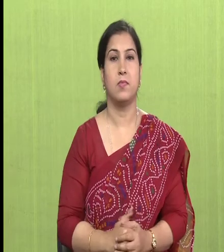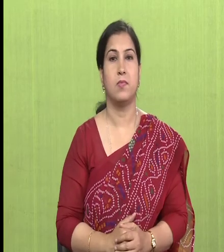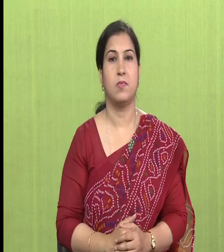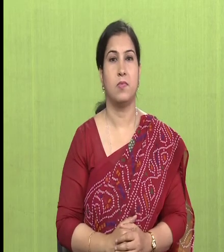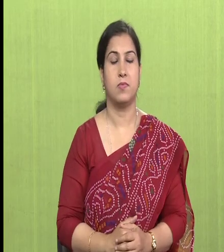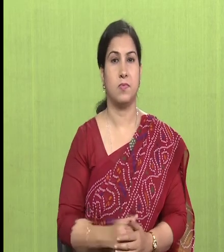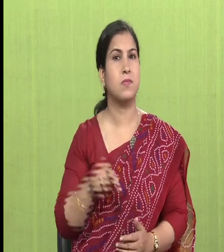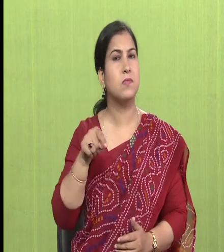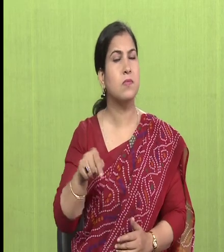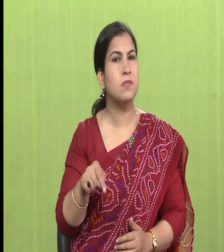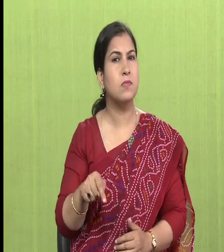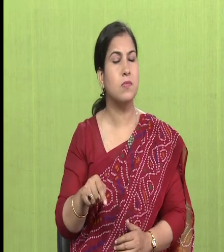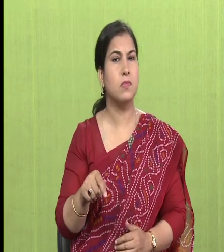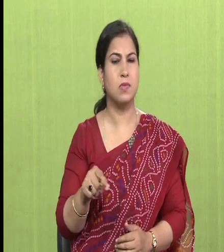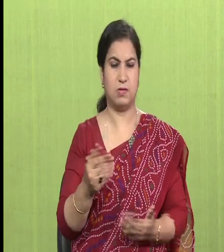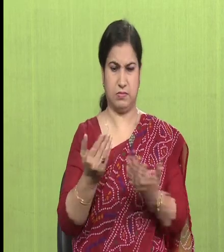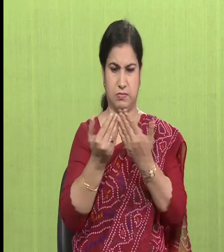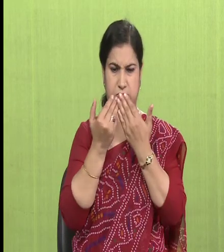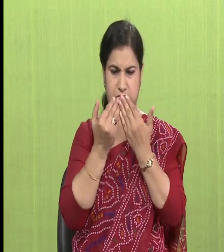that what is the use of studying history subject?